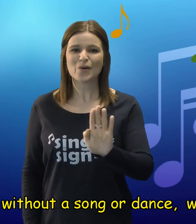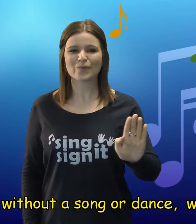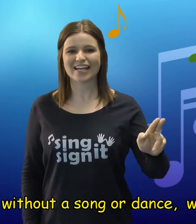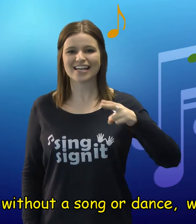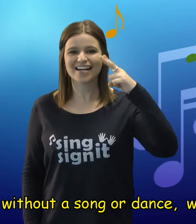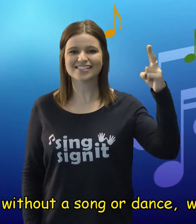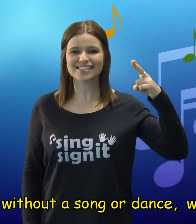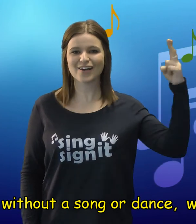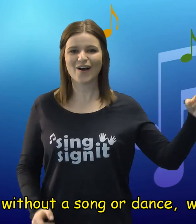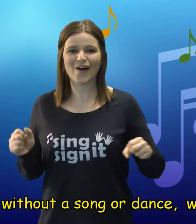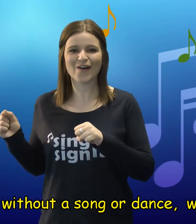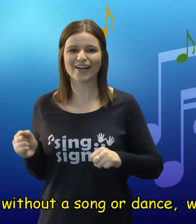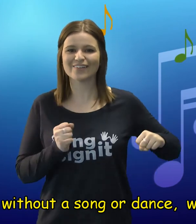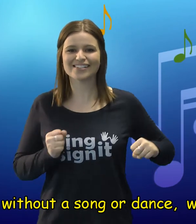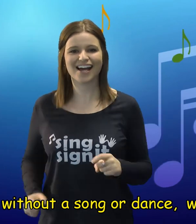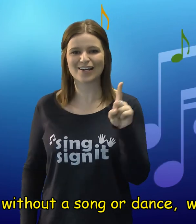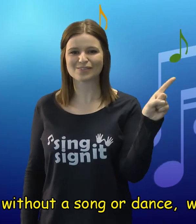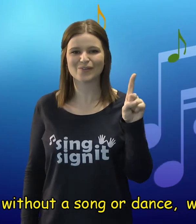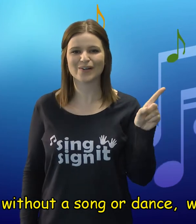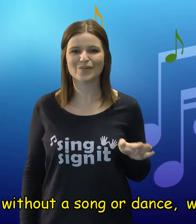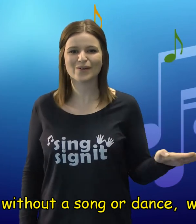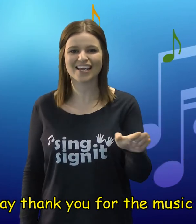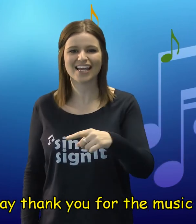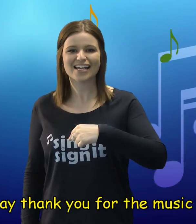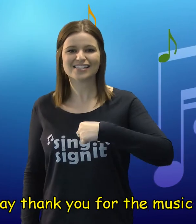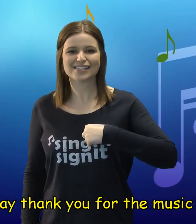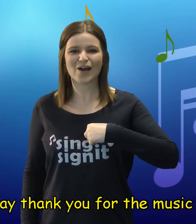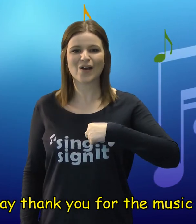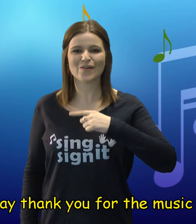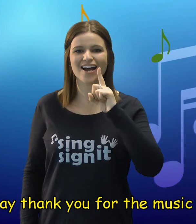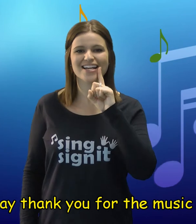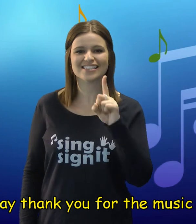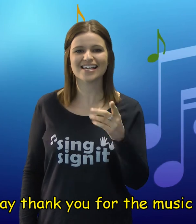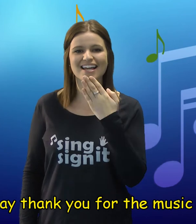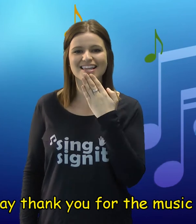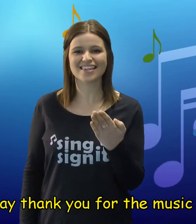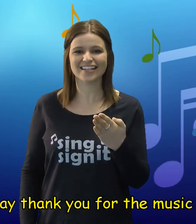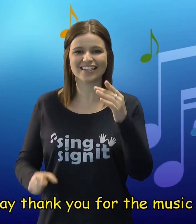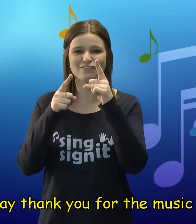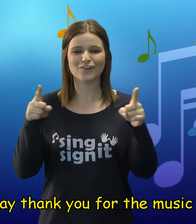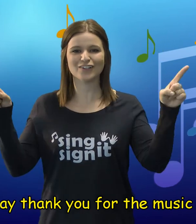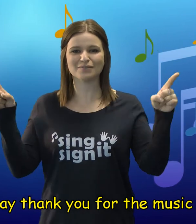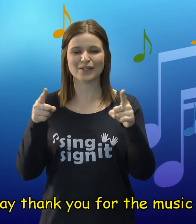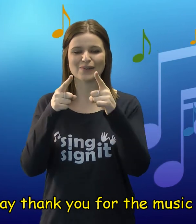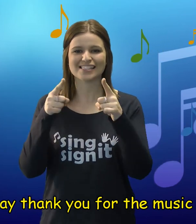Without a song or a dance, what are we? So I say thank you for the music,